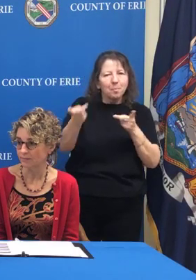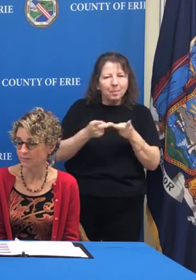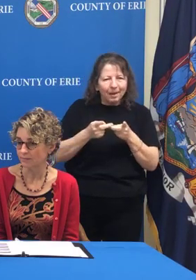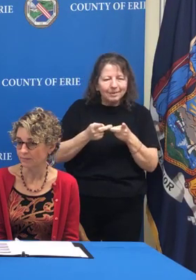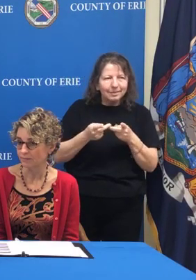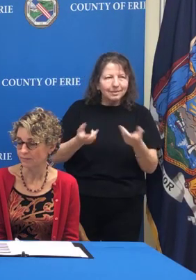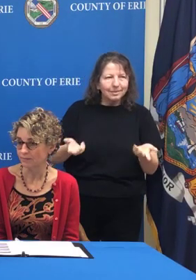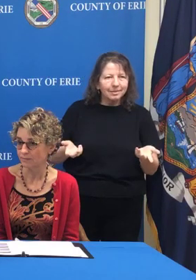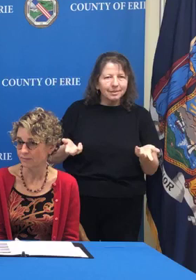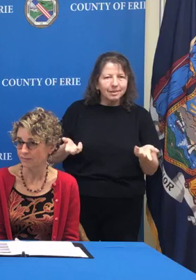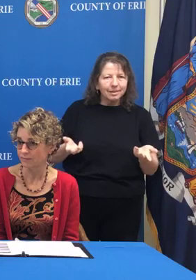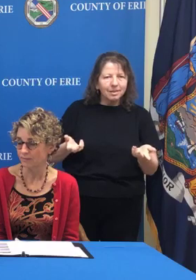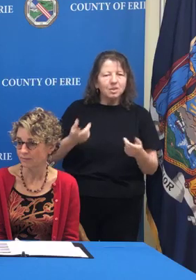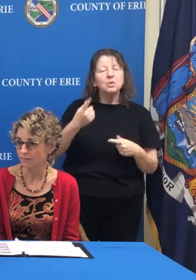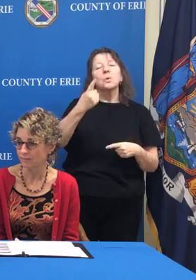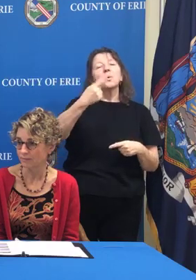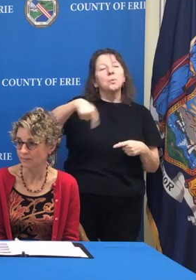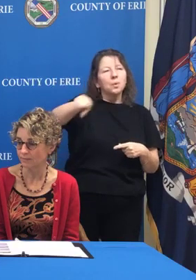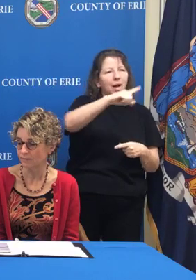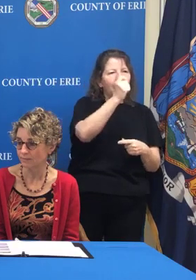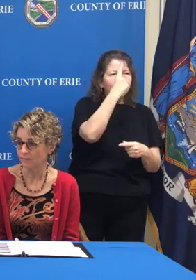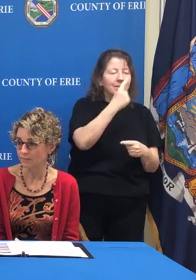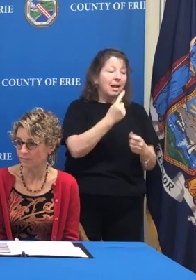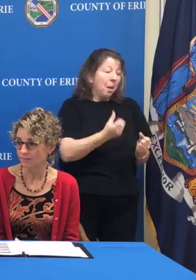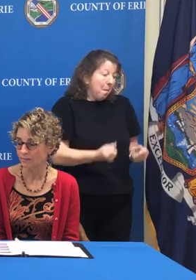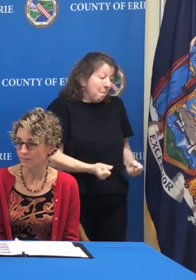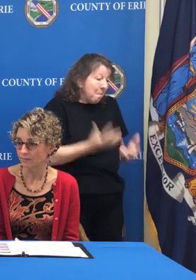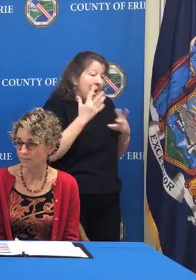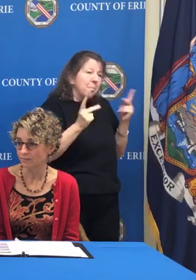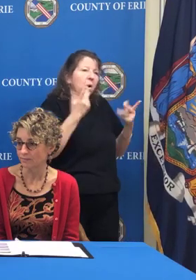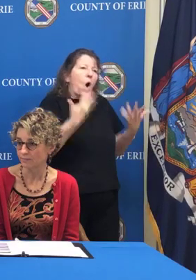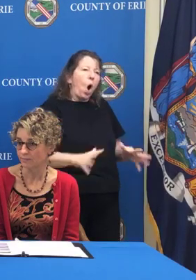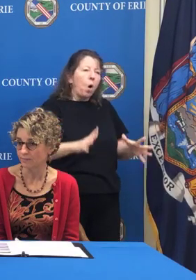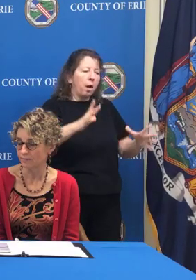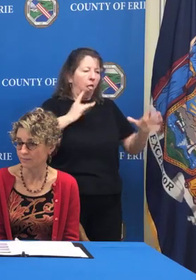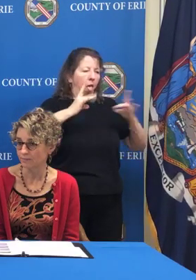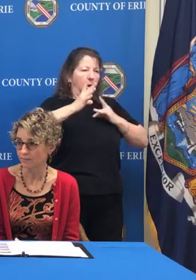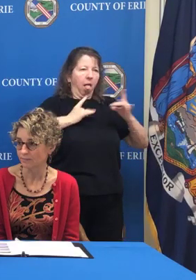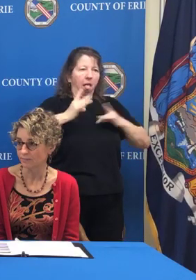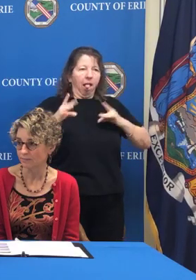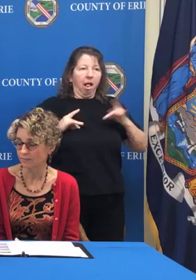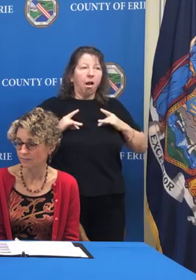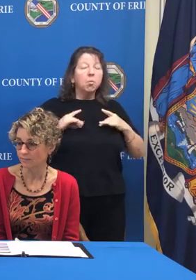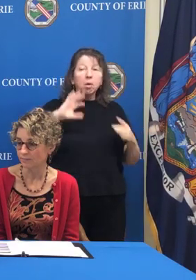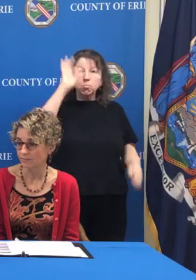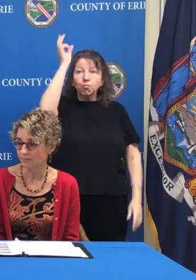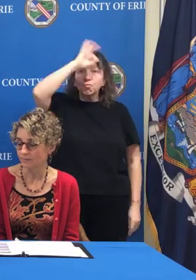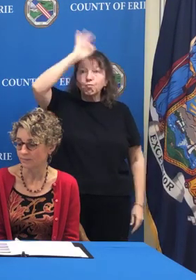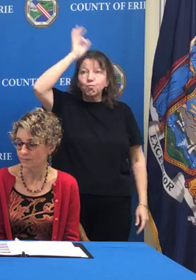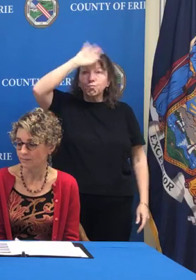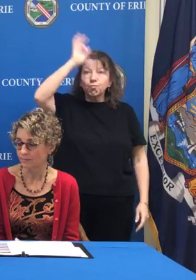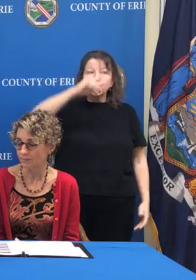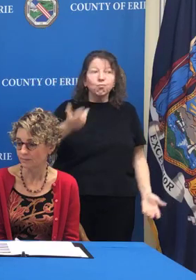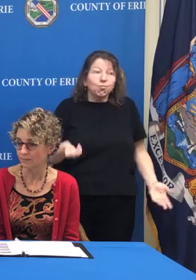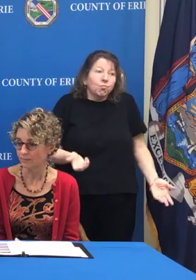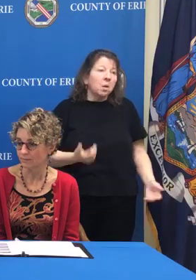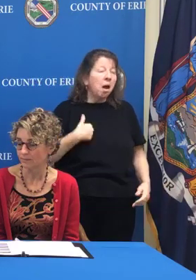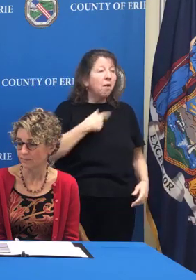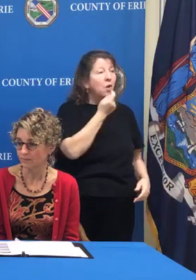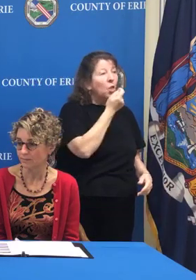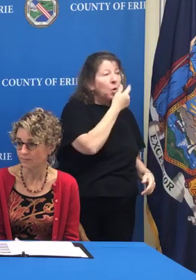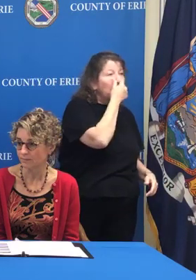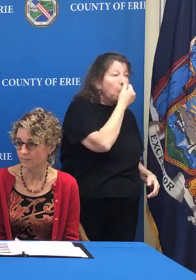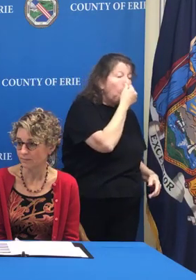assumption that there are many, many people in Erie County who already have it, who may not know it, who think they have a common cold,